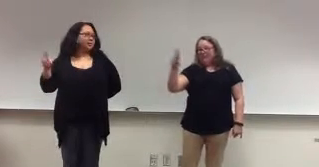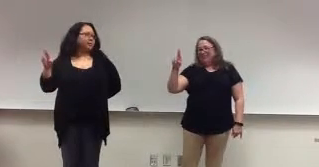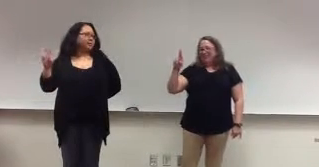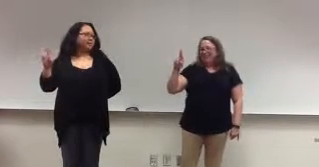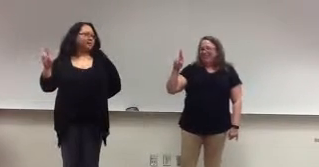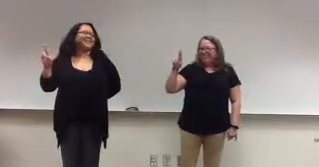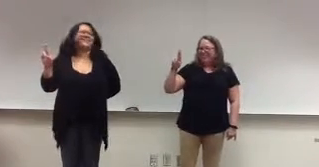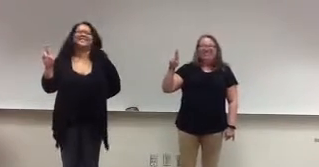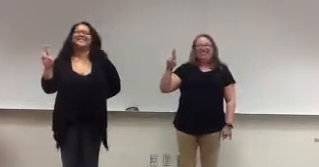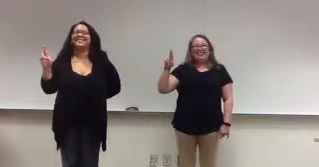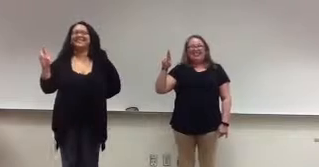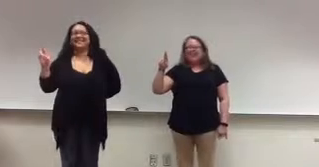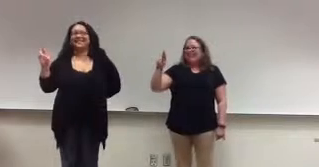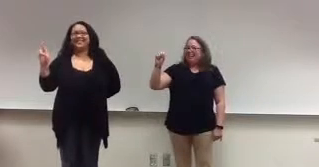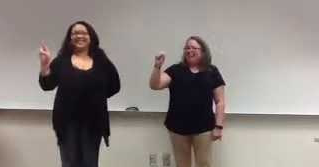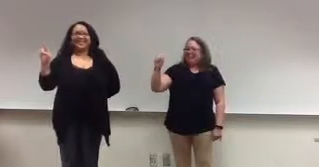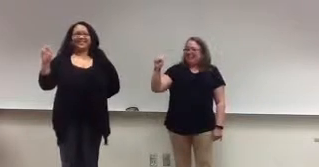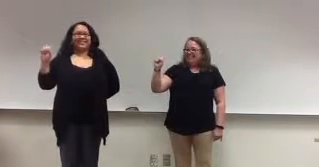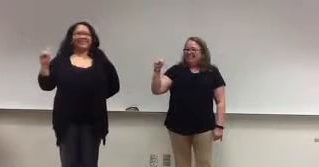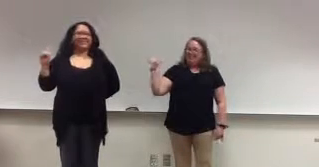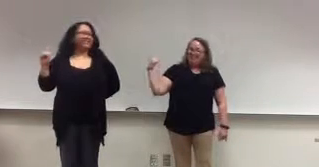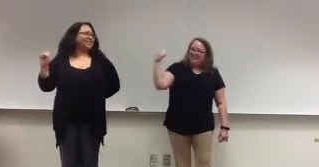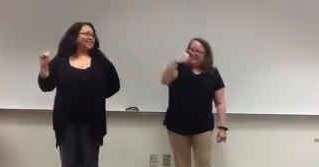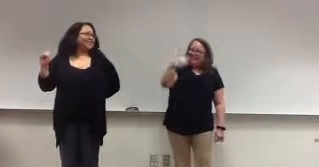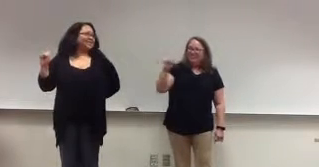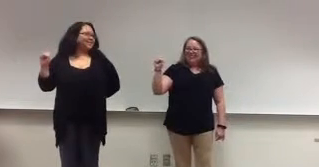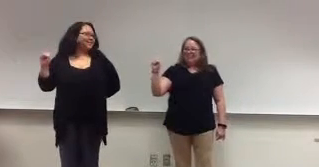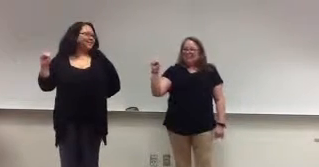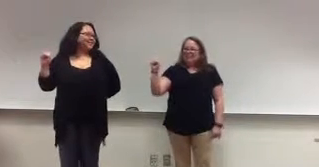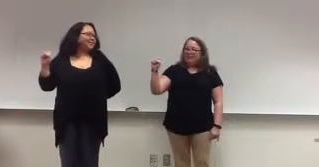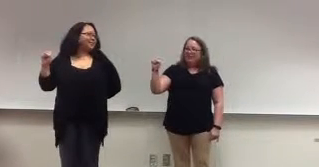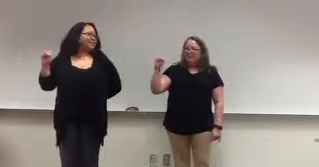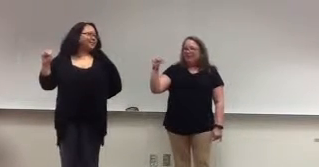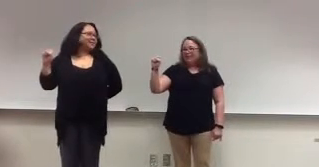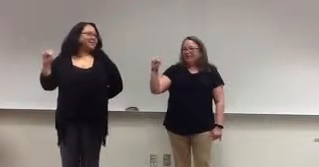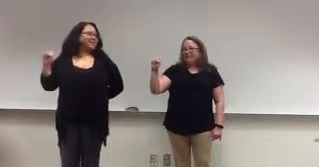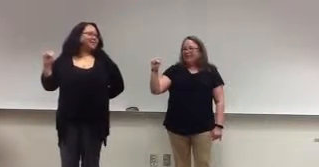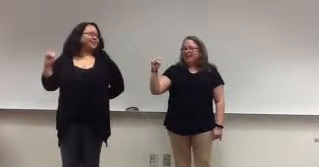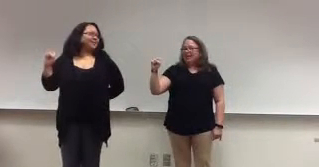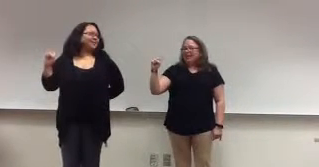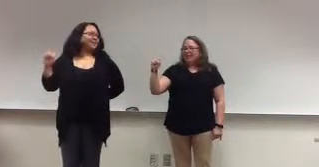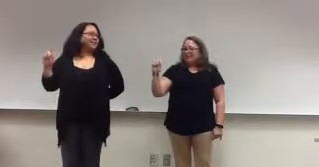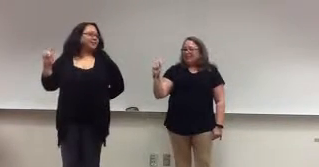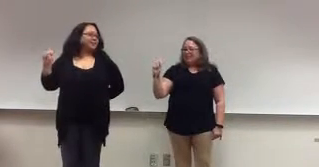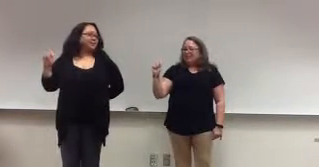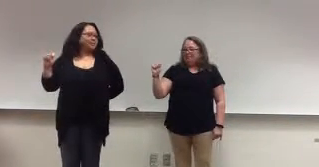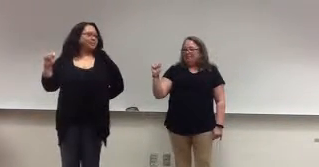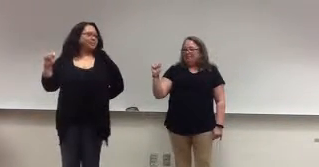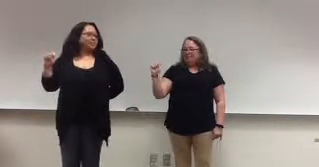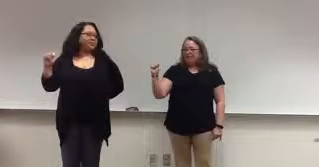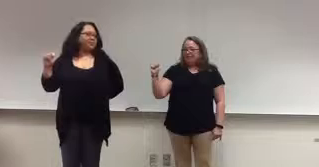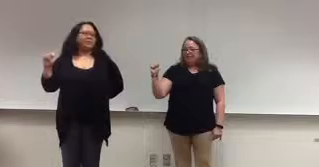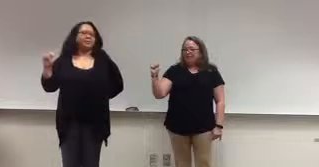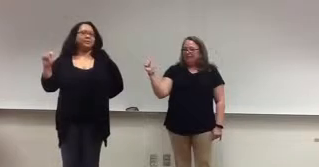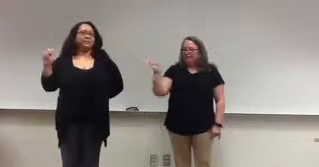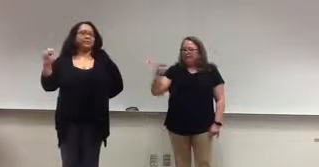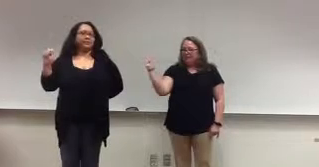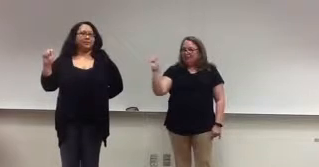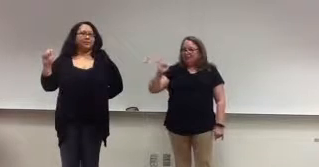R, all right, S as in punching somebody, S, T, also the sign for